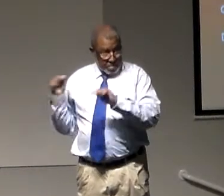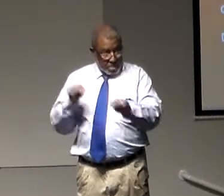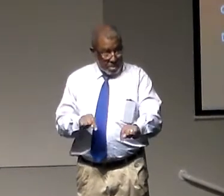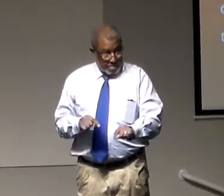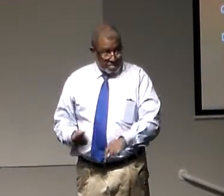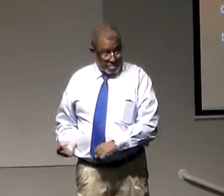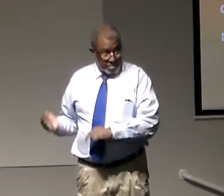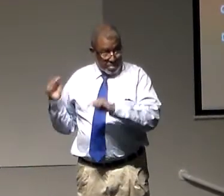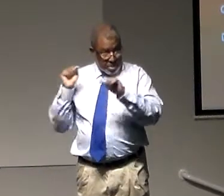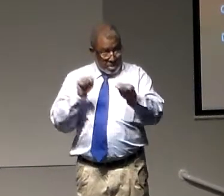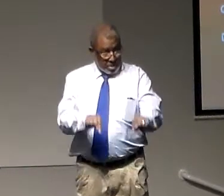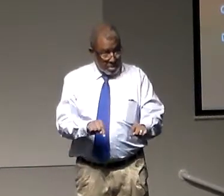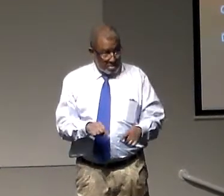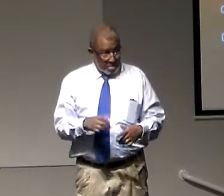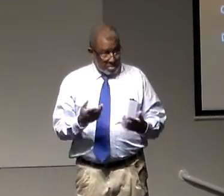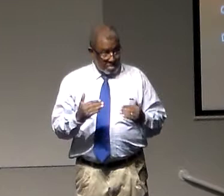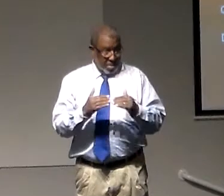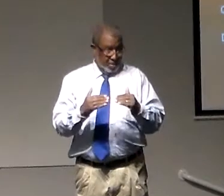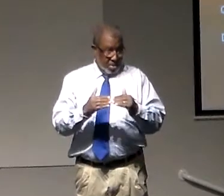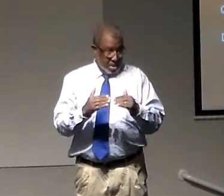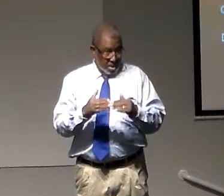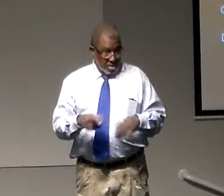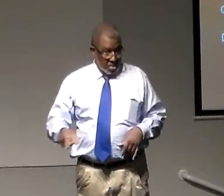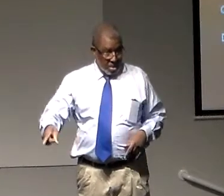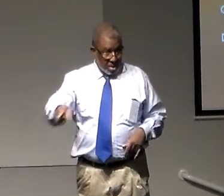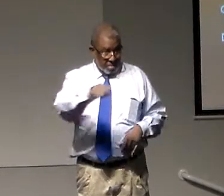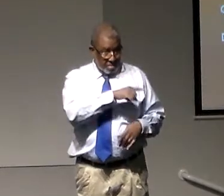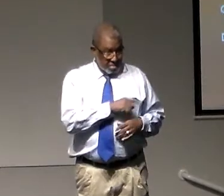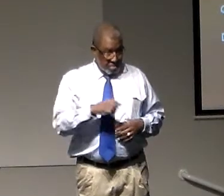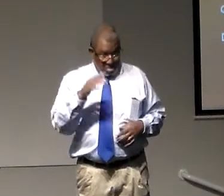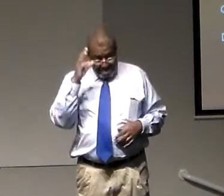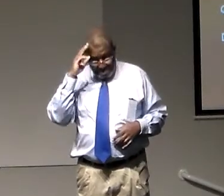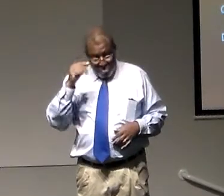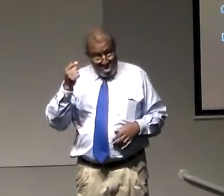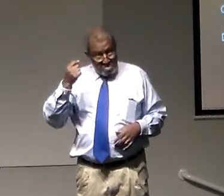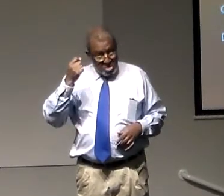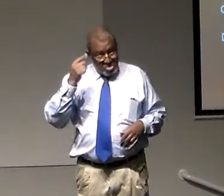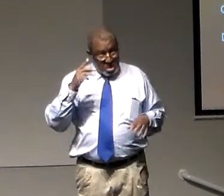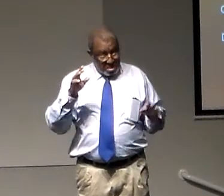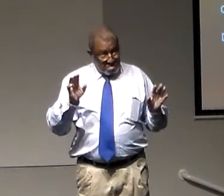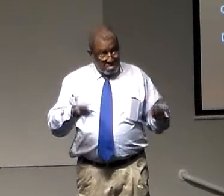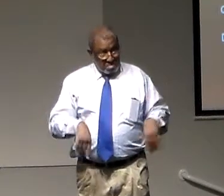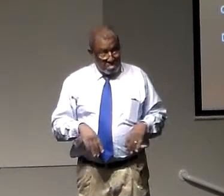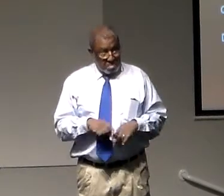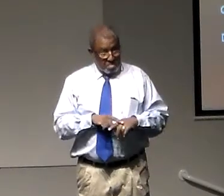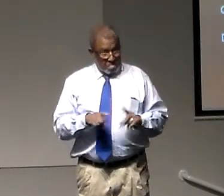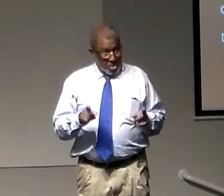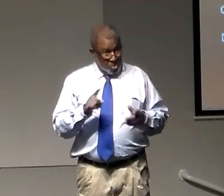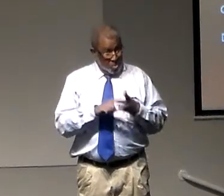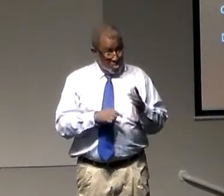to come, I'll come back again and again and again. And the boy understood.